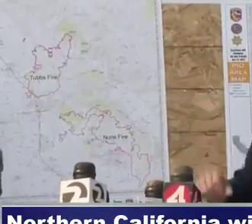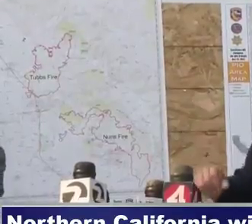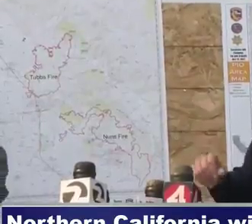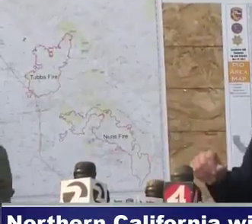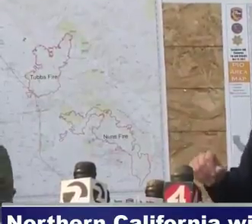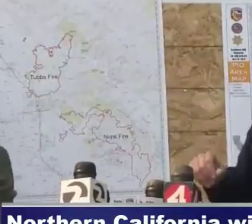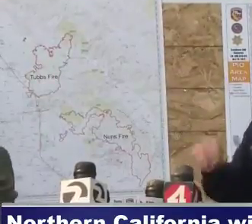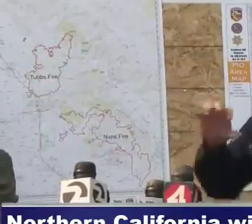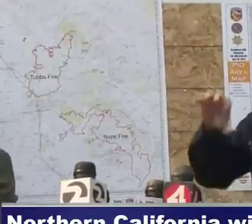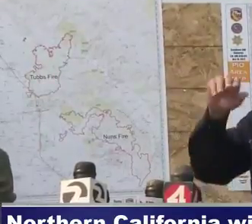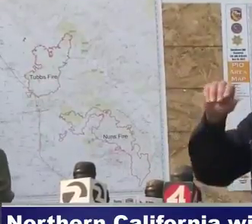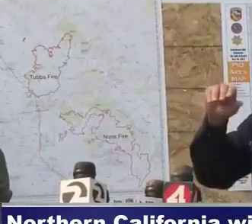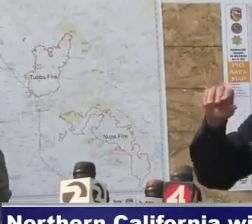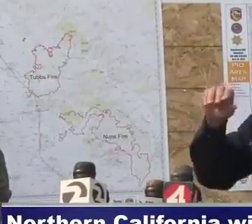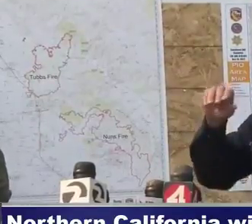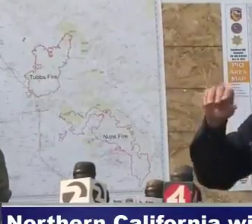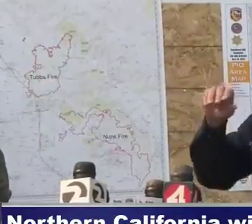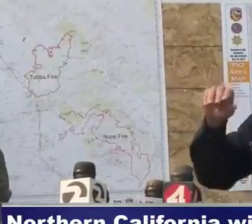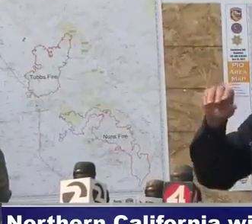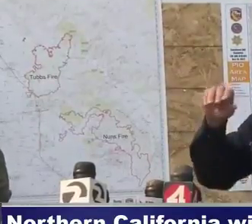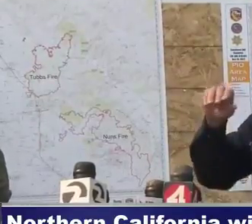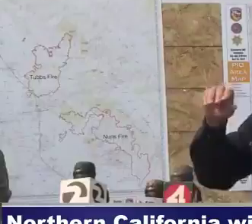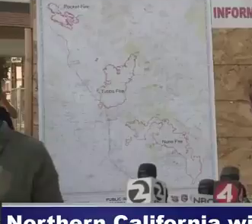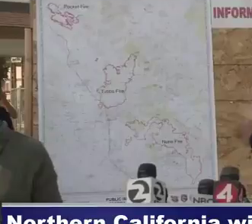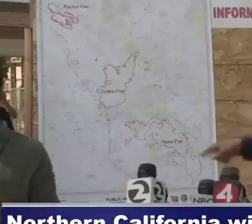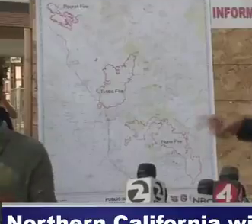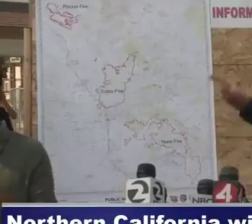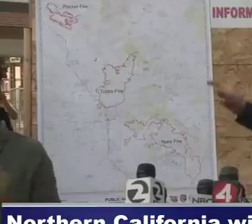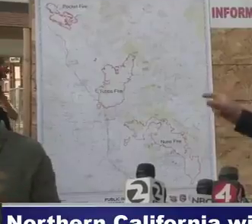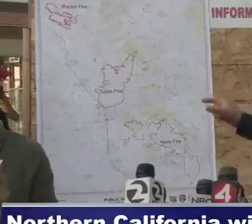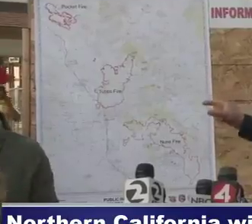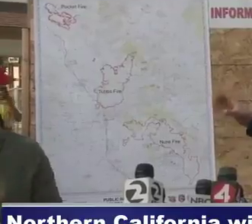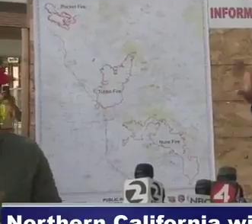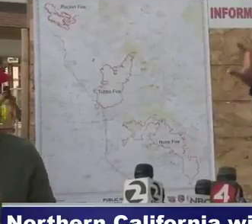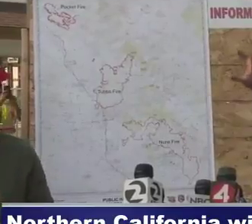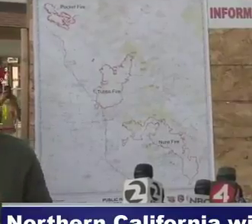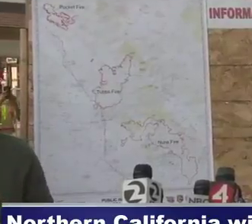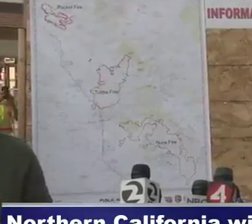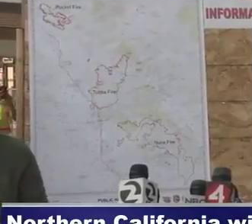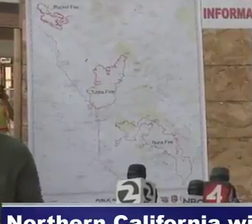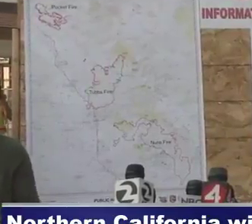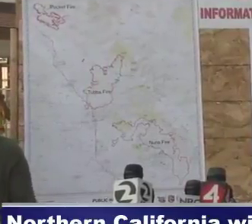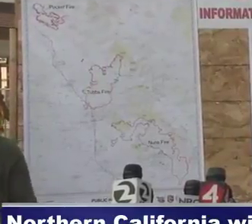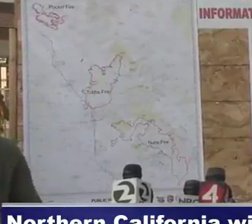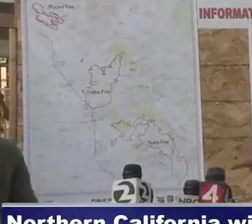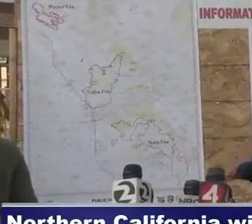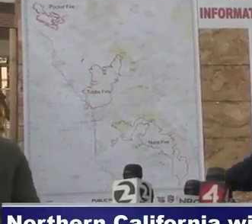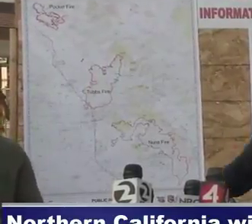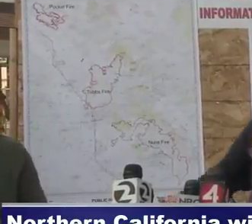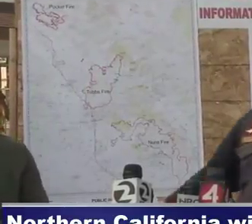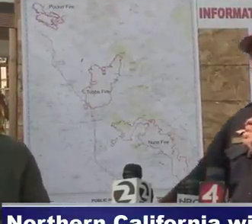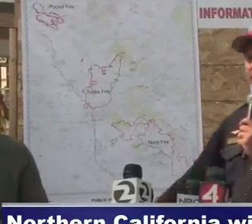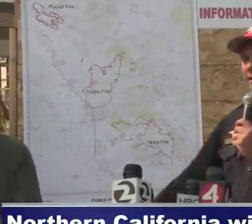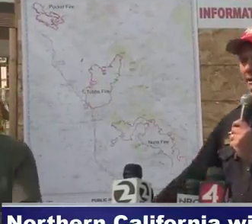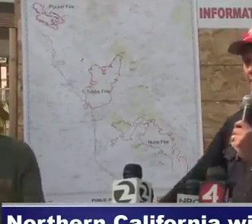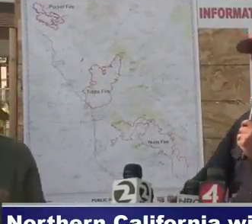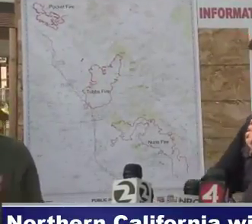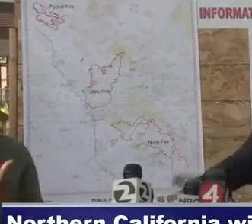as the winds develop today, that's going to be our concern because it's one fire. So we've reorganized all those fires so that it's under one